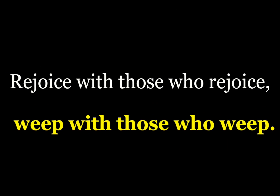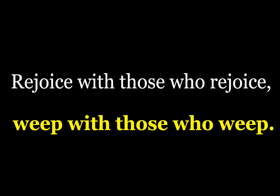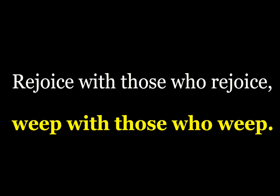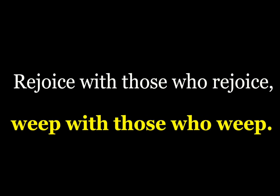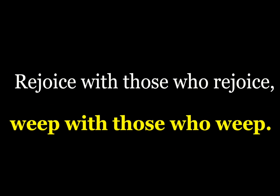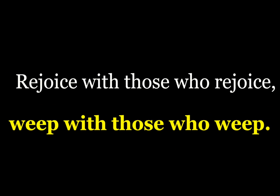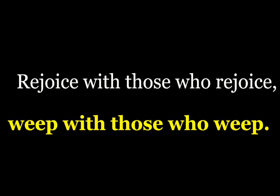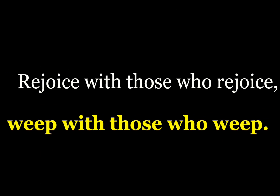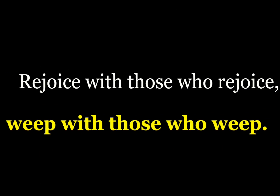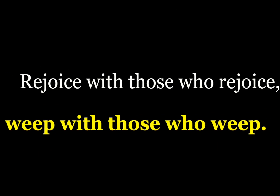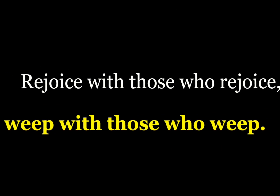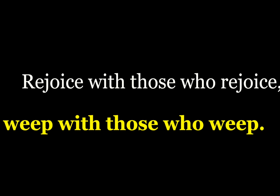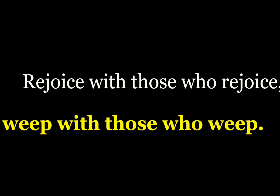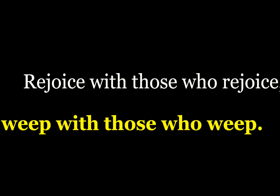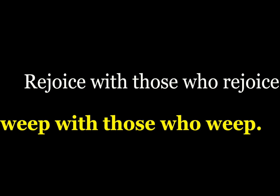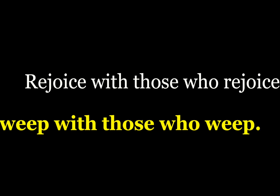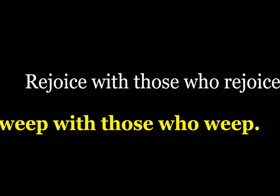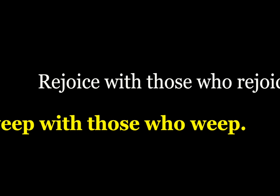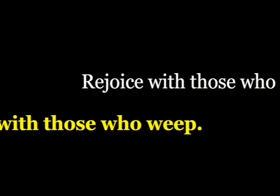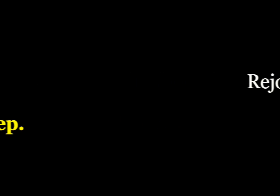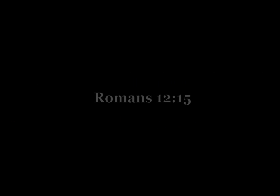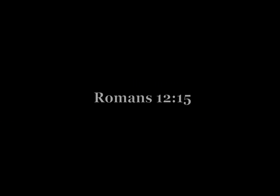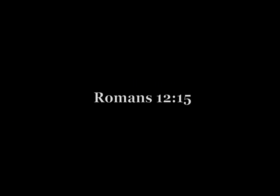who rejoice, weep with those who weep.